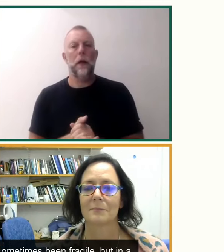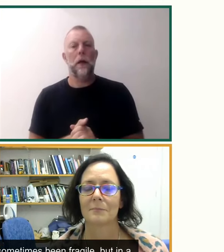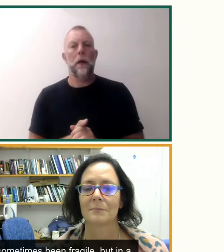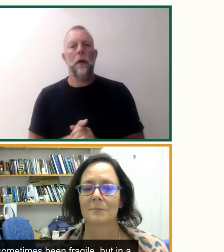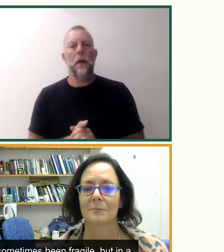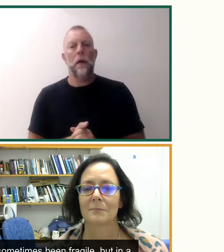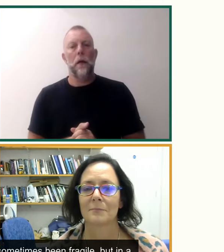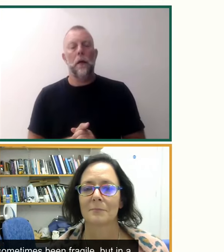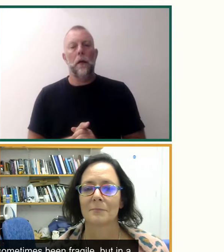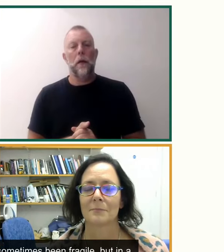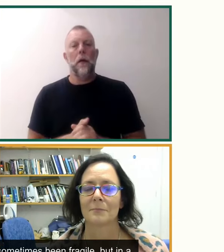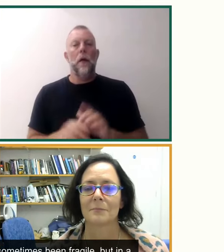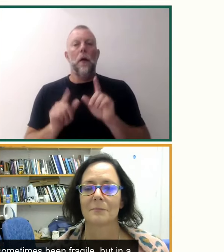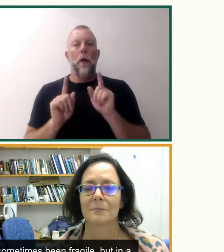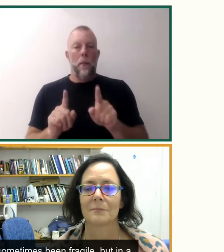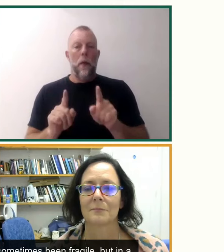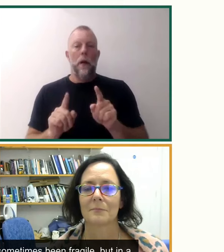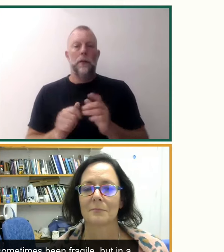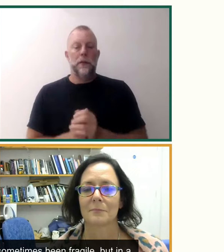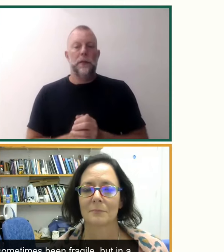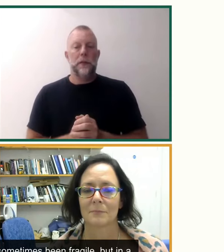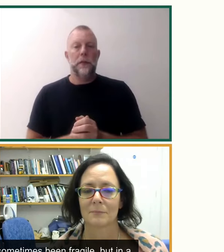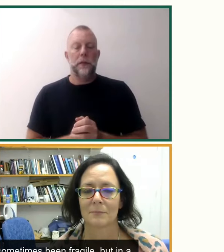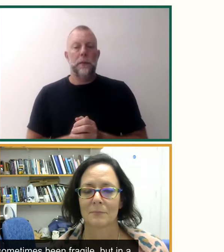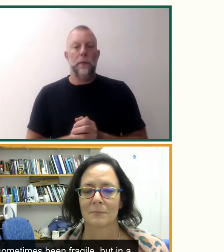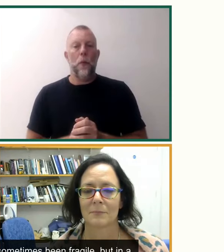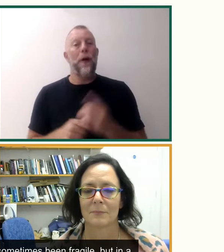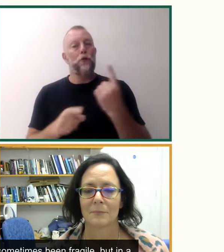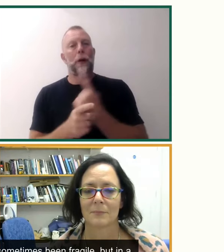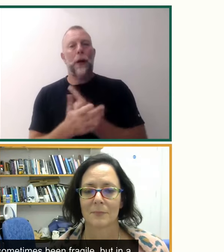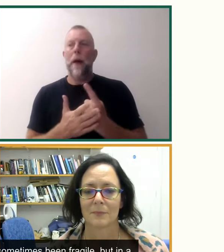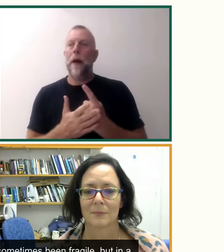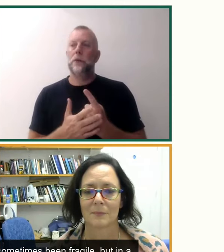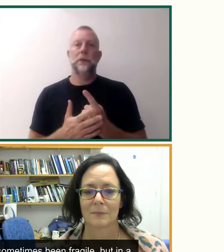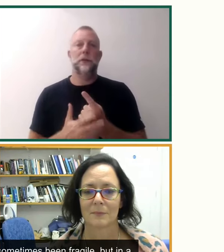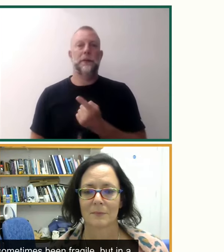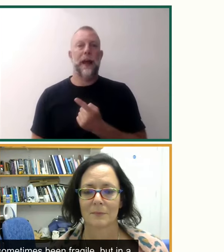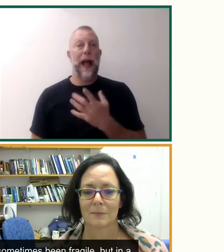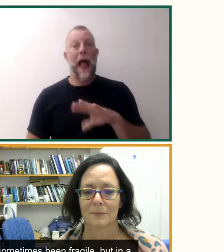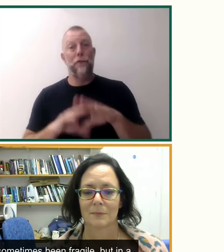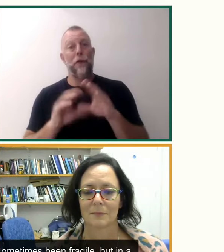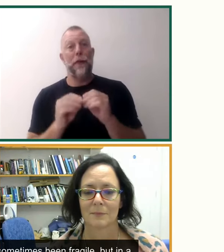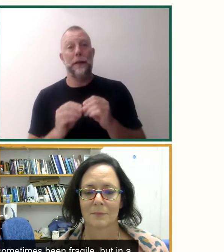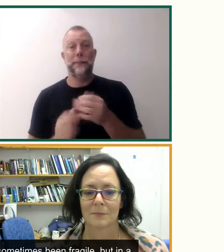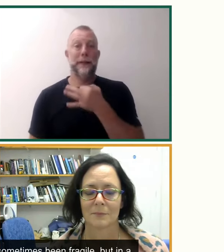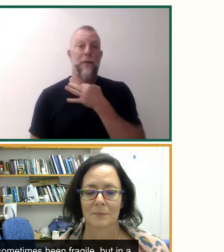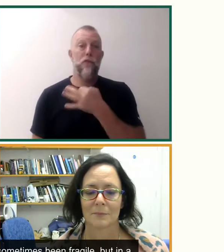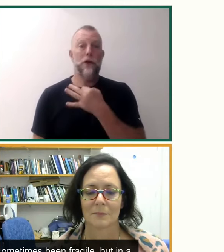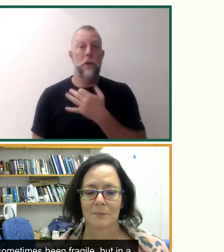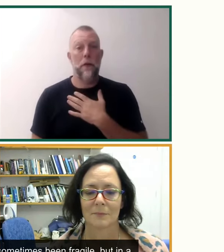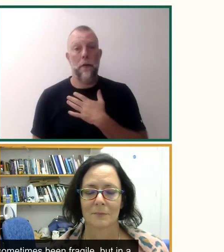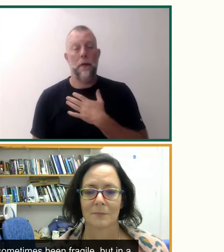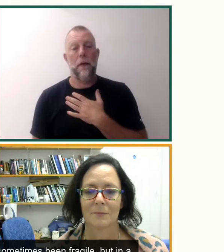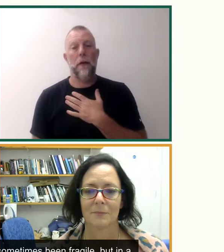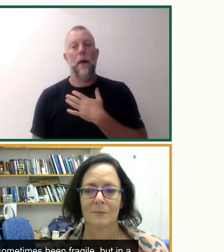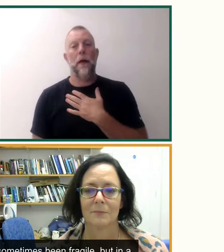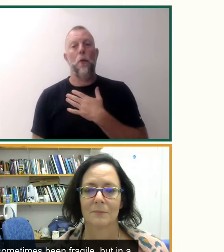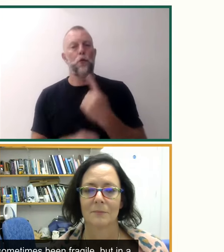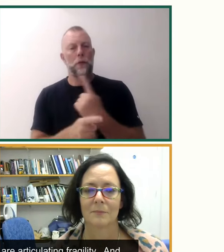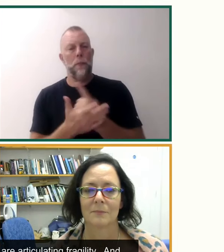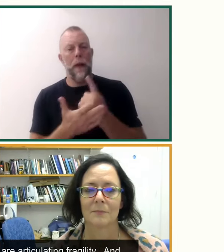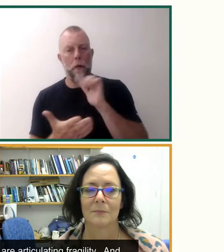are articulating fragility and the fact that through that there is the right language,